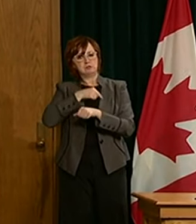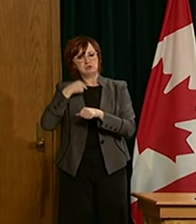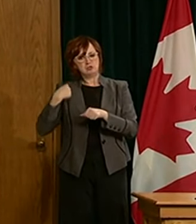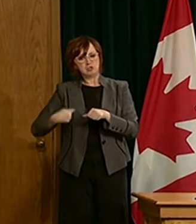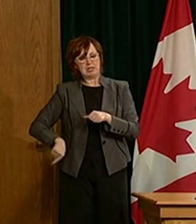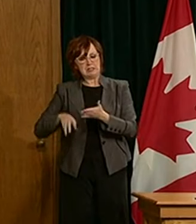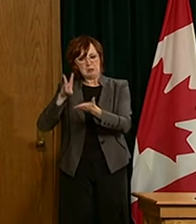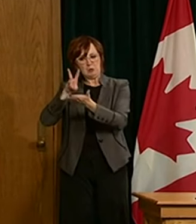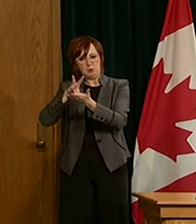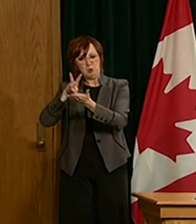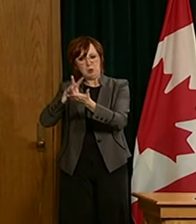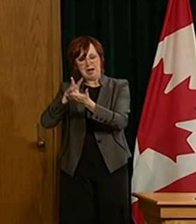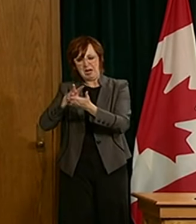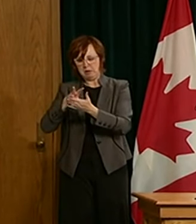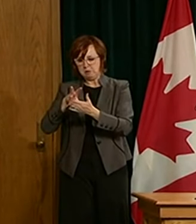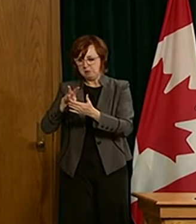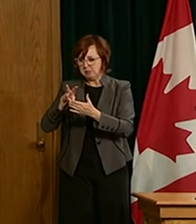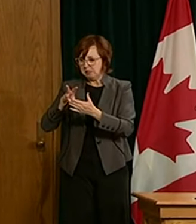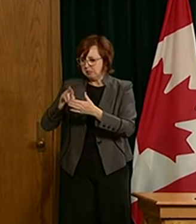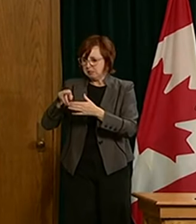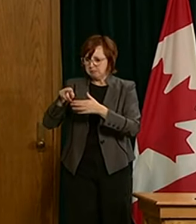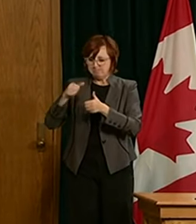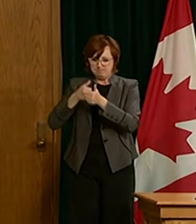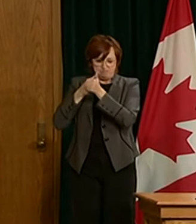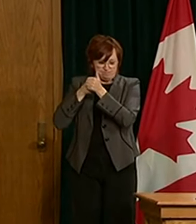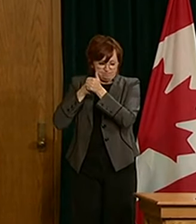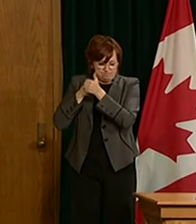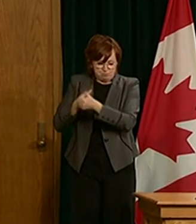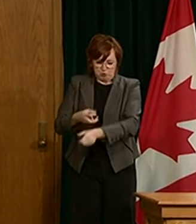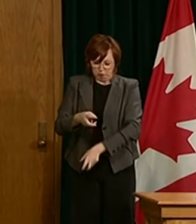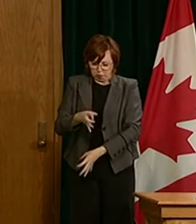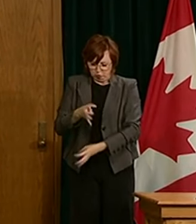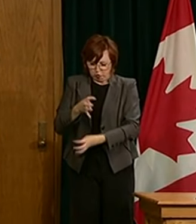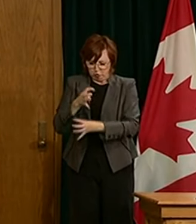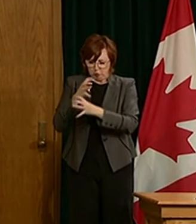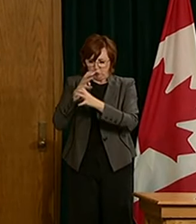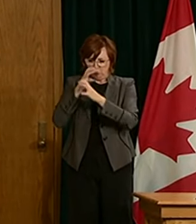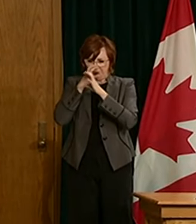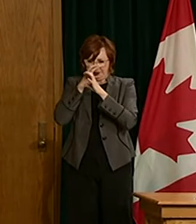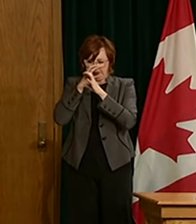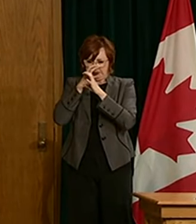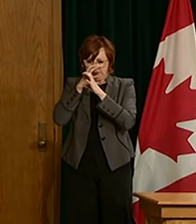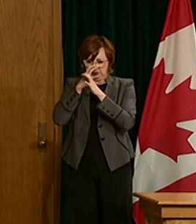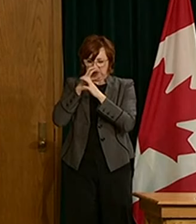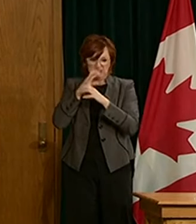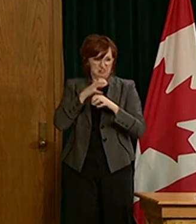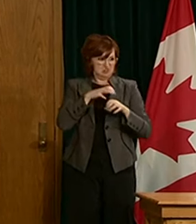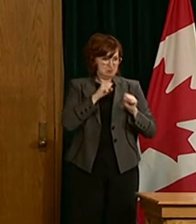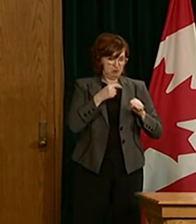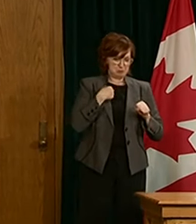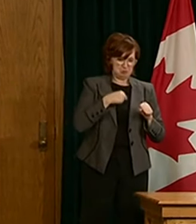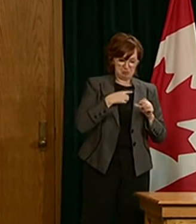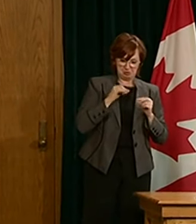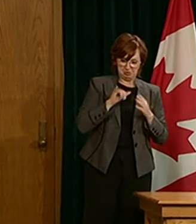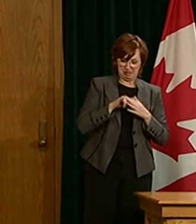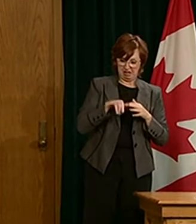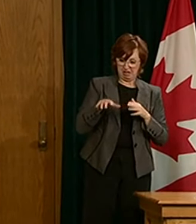there without adopting those kinds of total lockdowns, expansive testing,